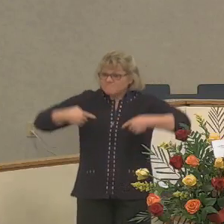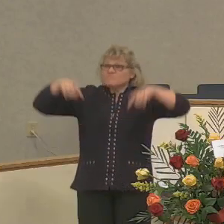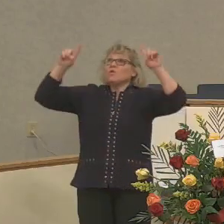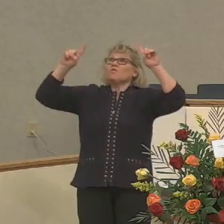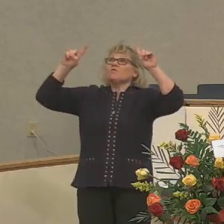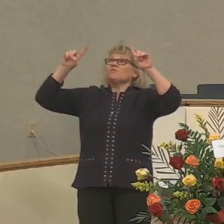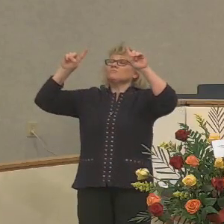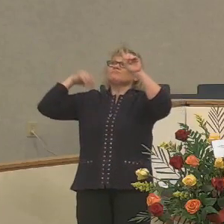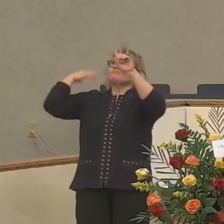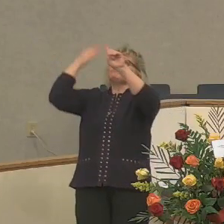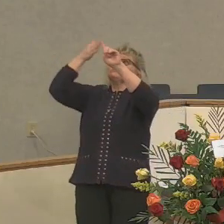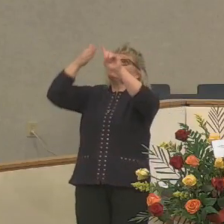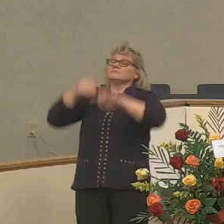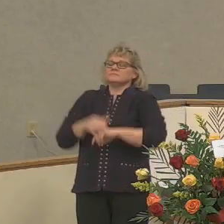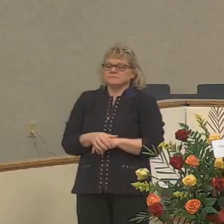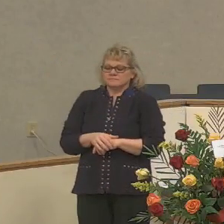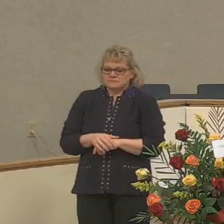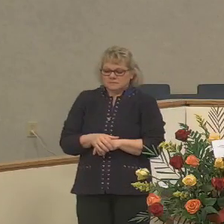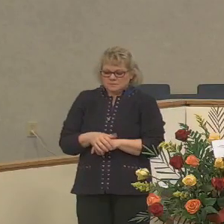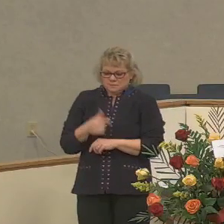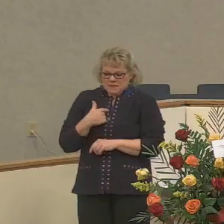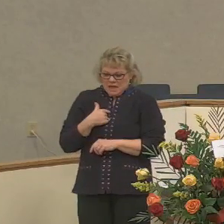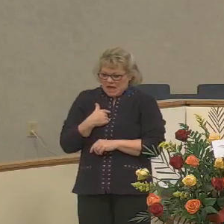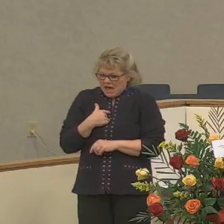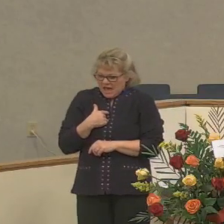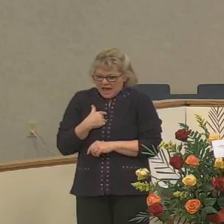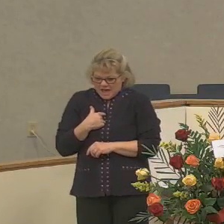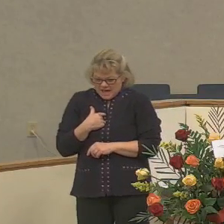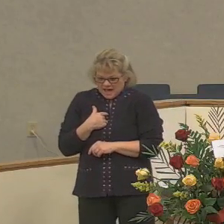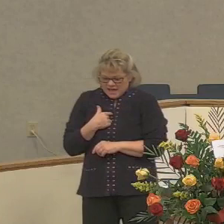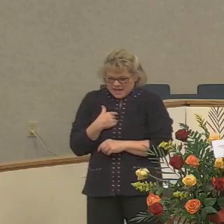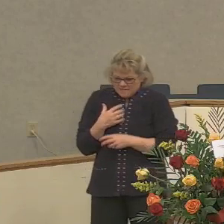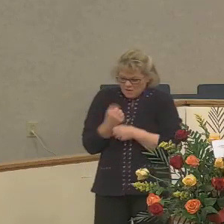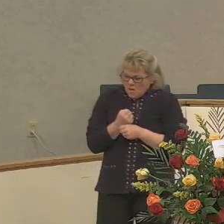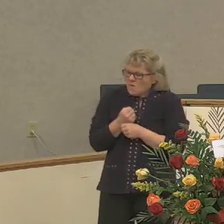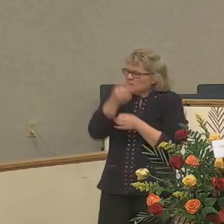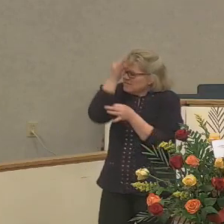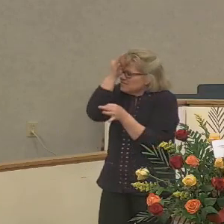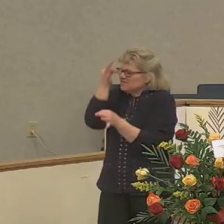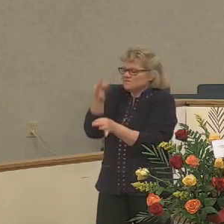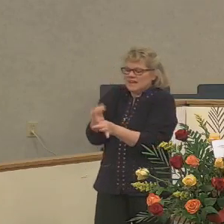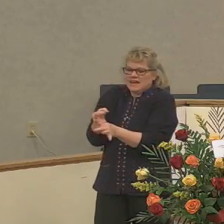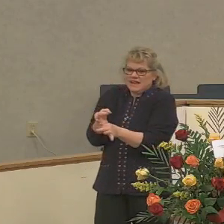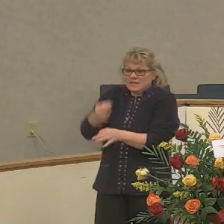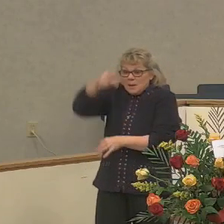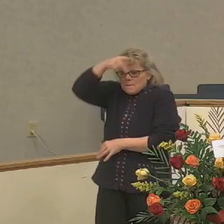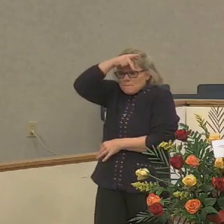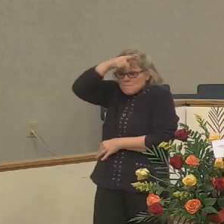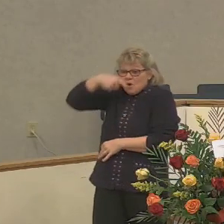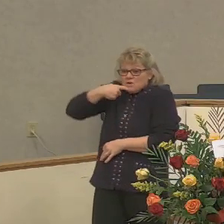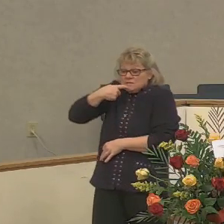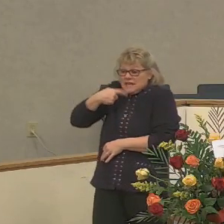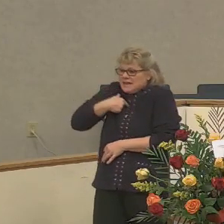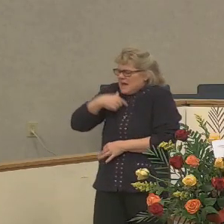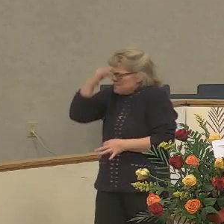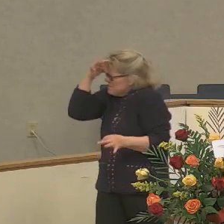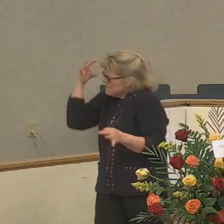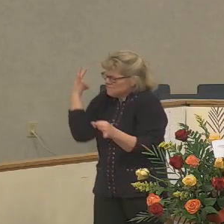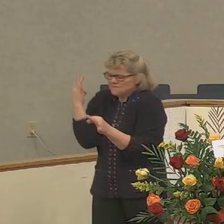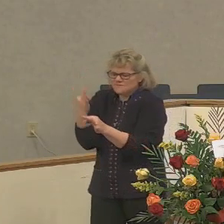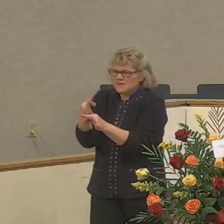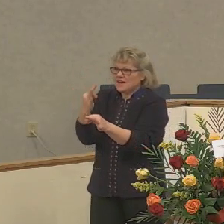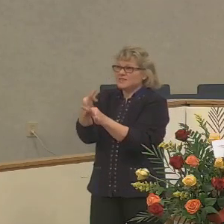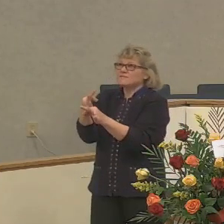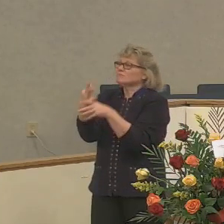the course. I have kept the faith." Paul said, "I have been faithful